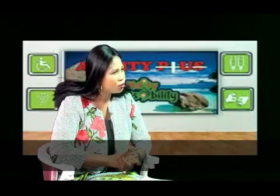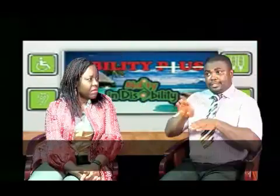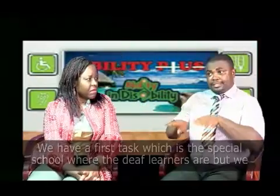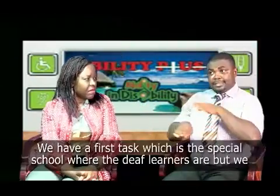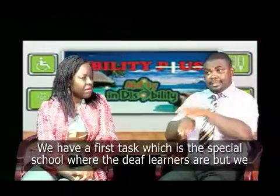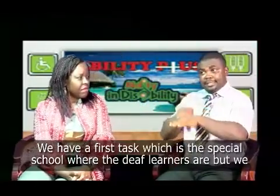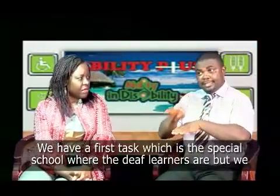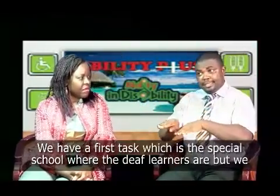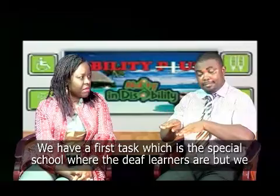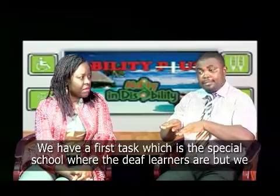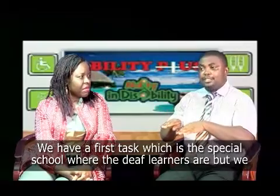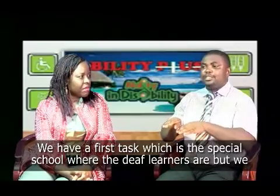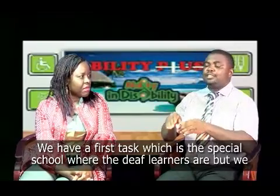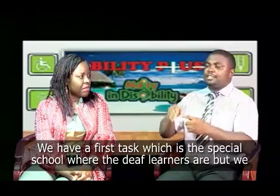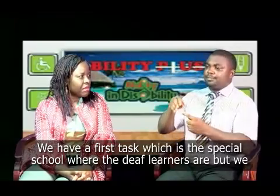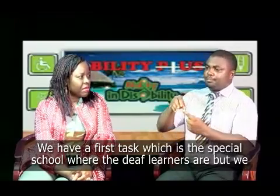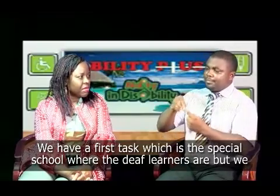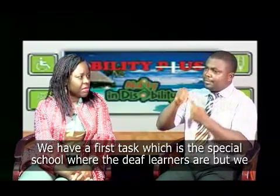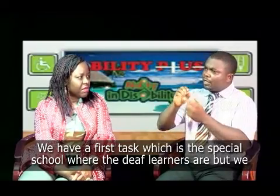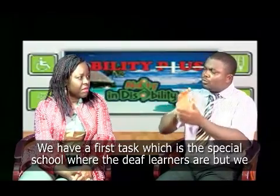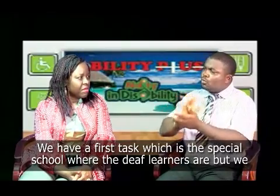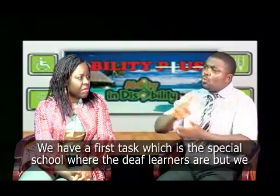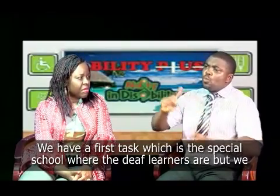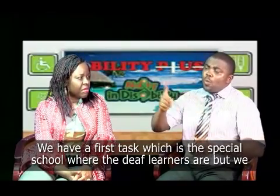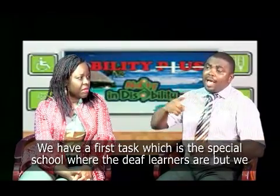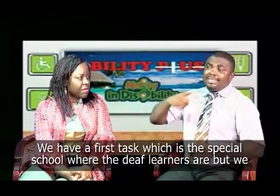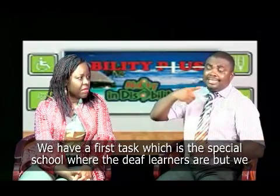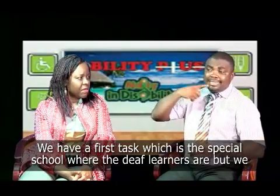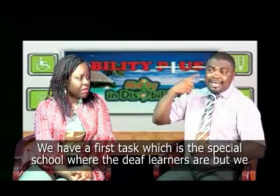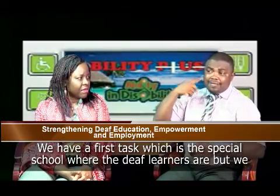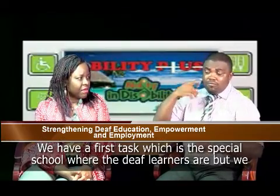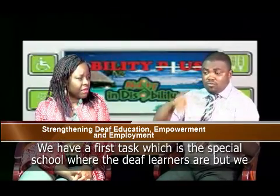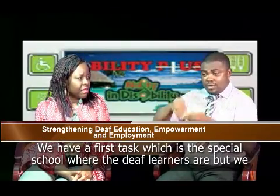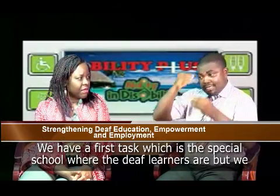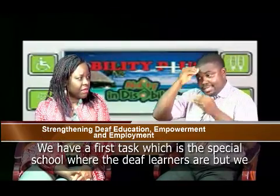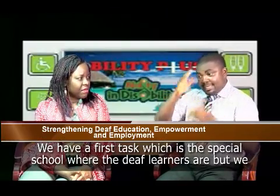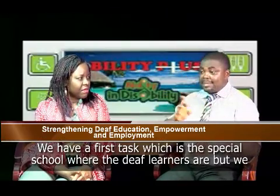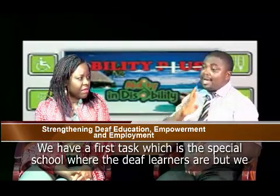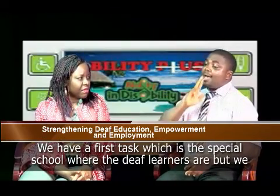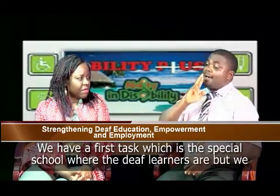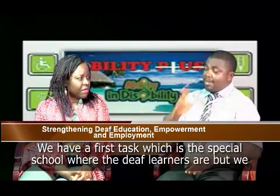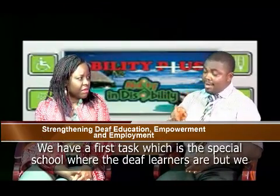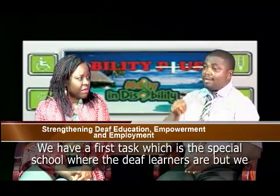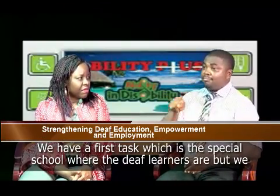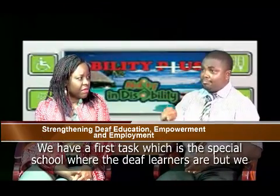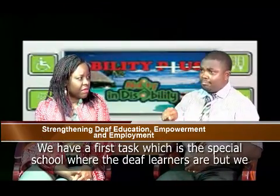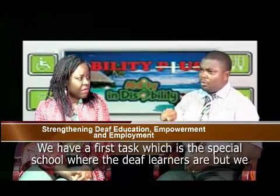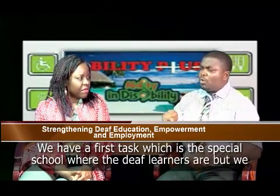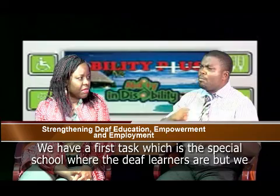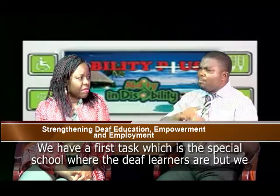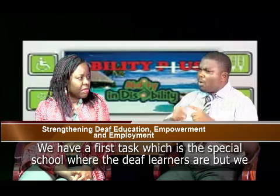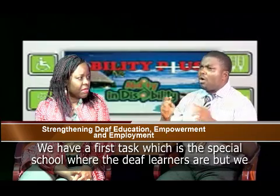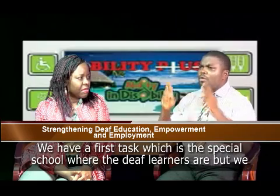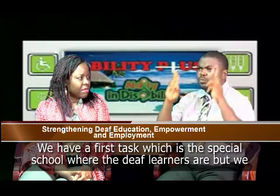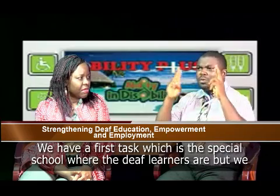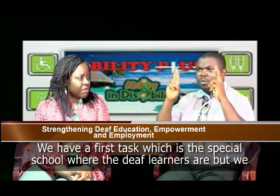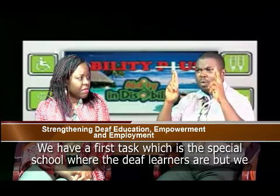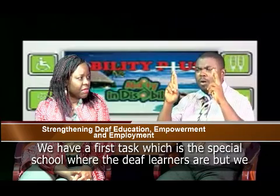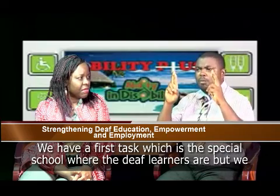Okay, we have a first step, which is the special school where the deaf learners are. But we